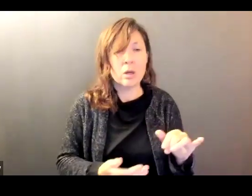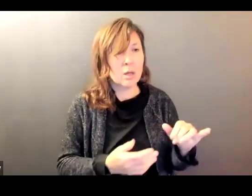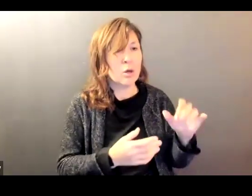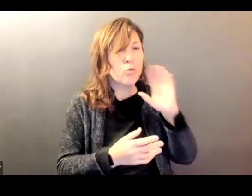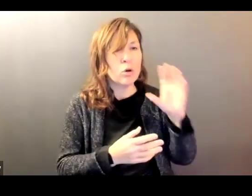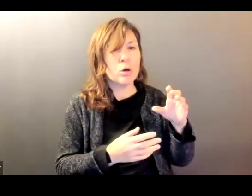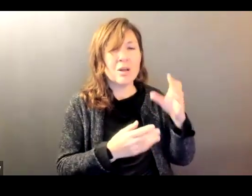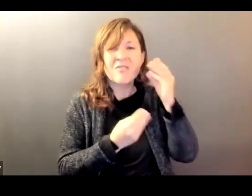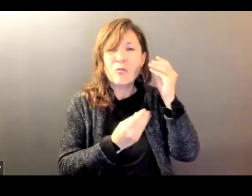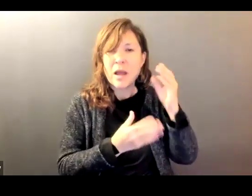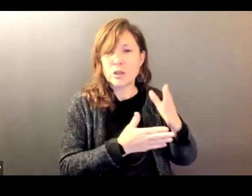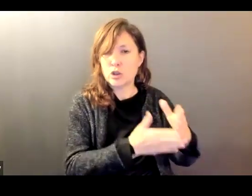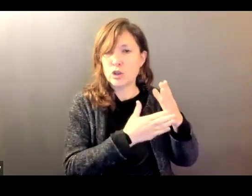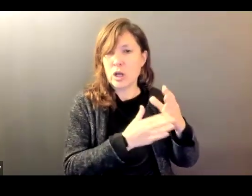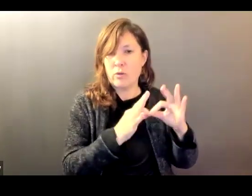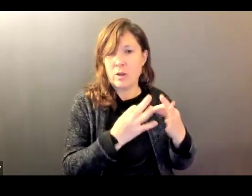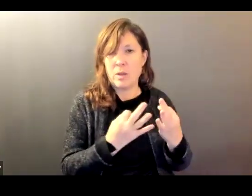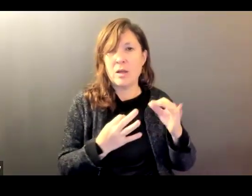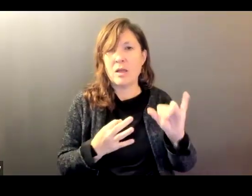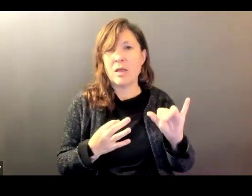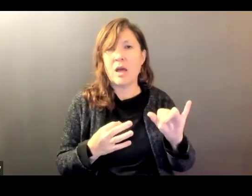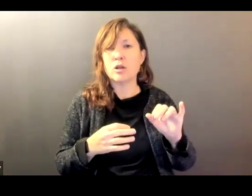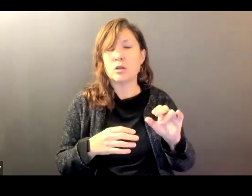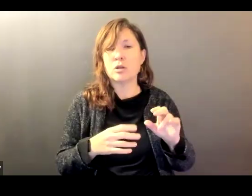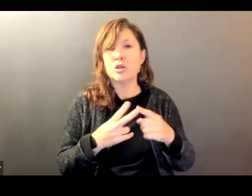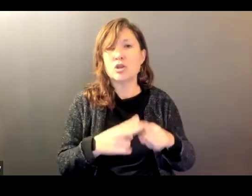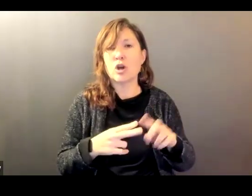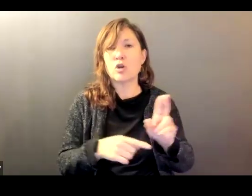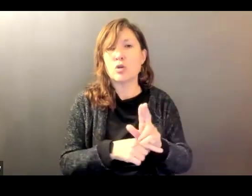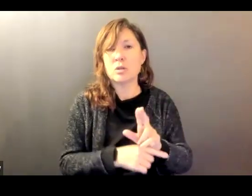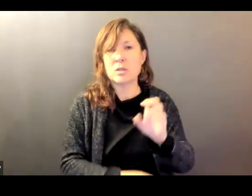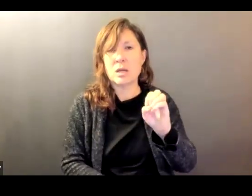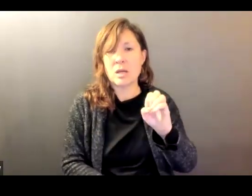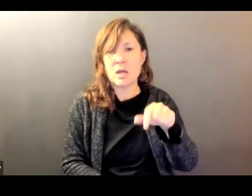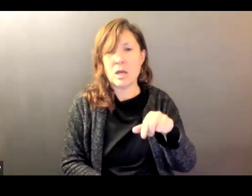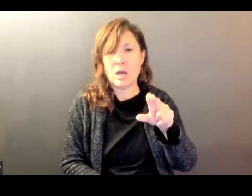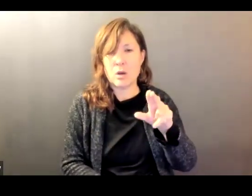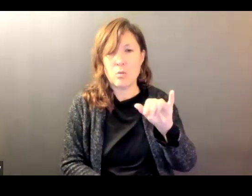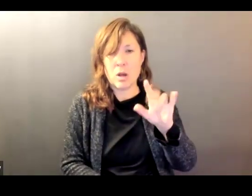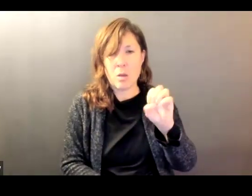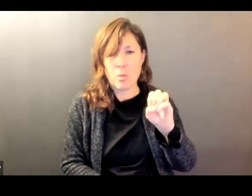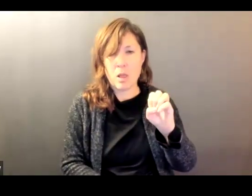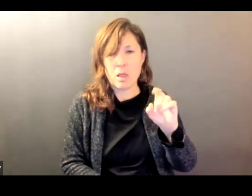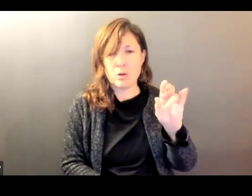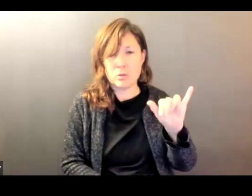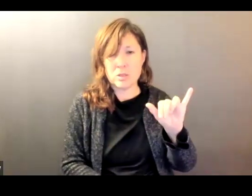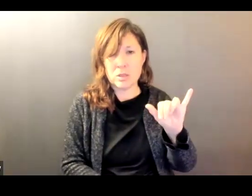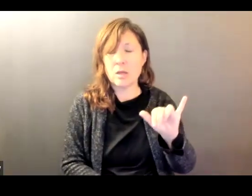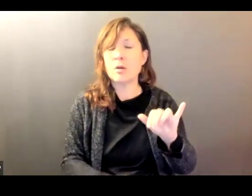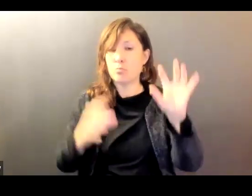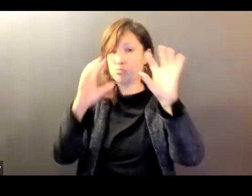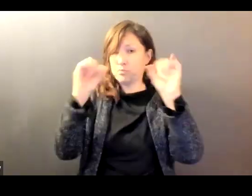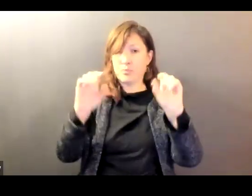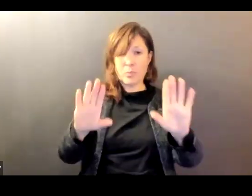our families. And that's where we're starting with our equitable literacy model. Yeah, might be worth also, because I think Member Scarrett brought this up the last time,